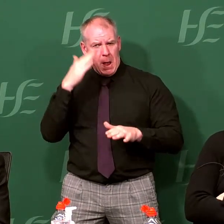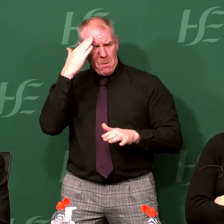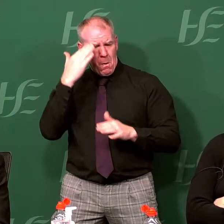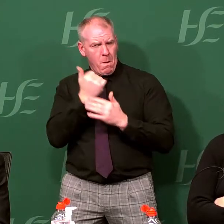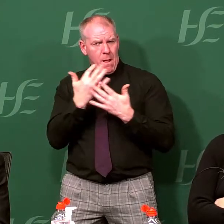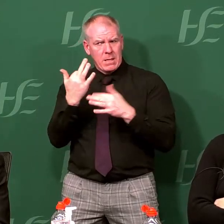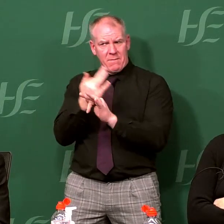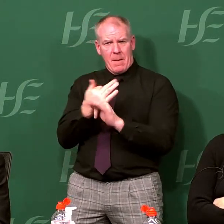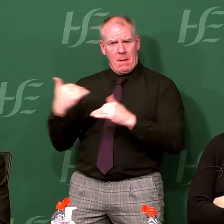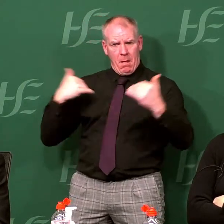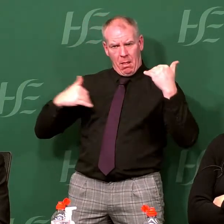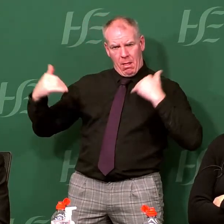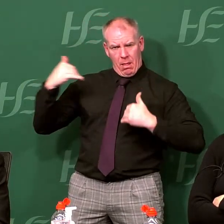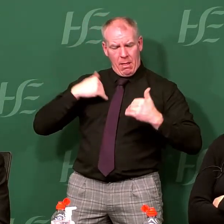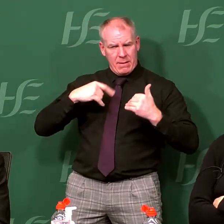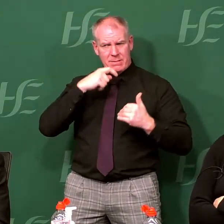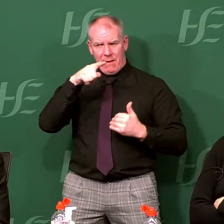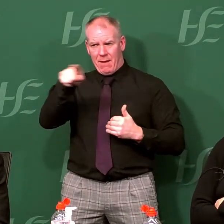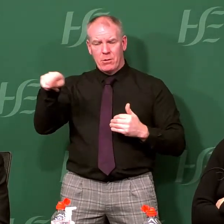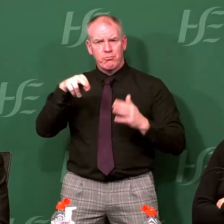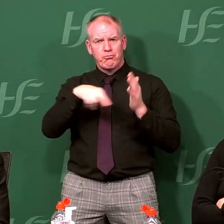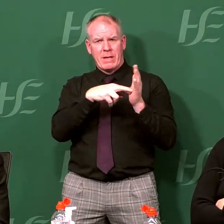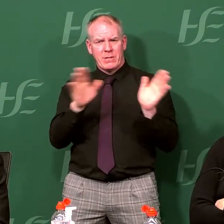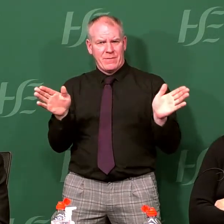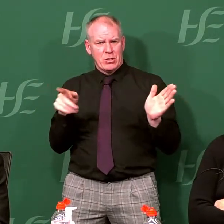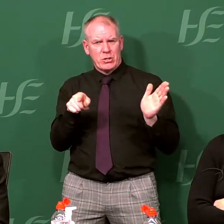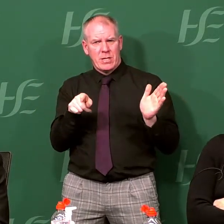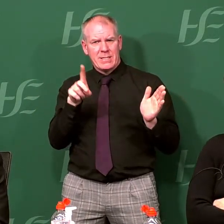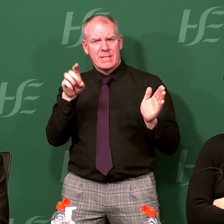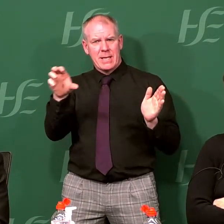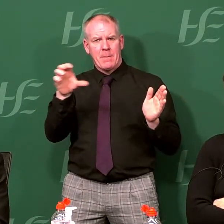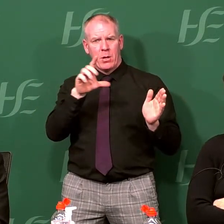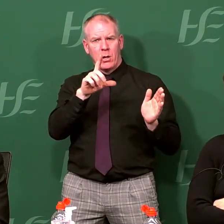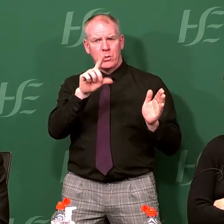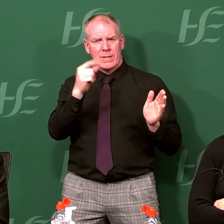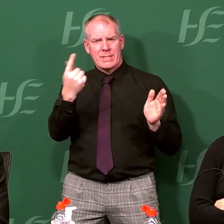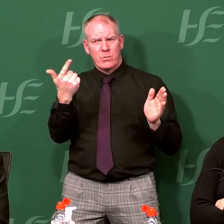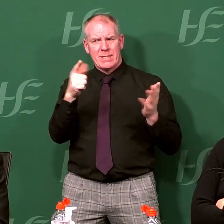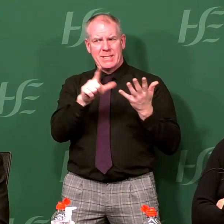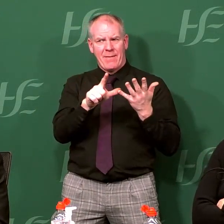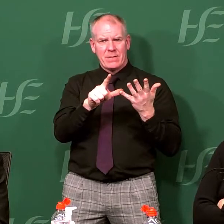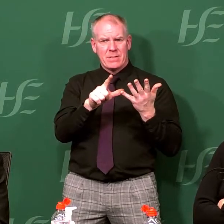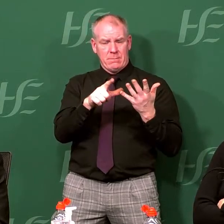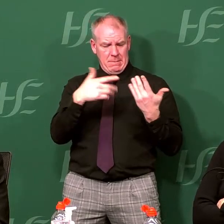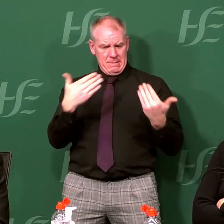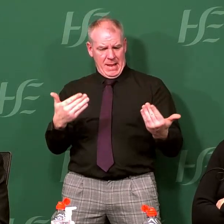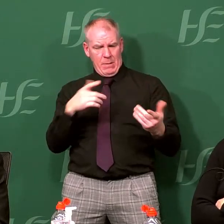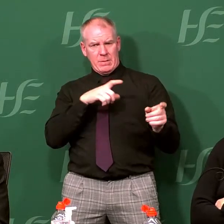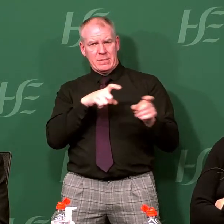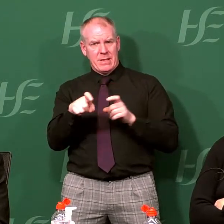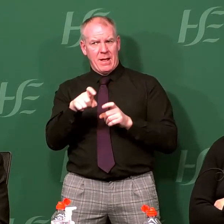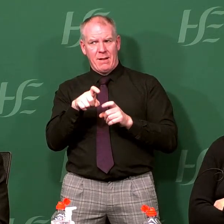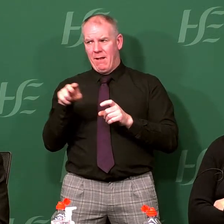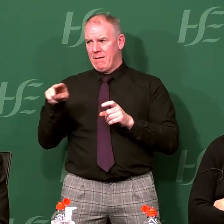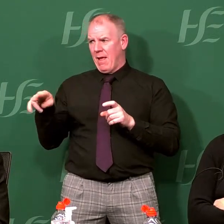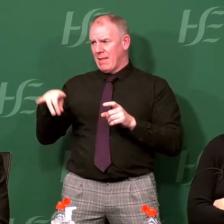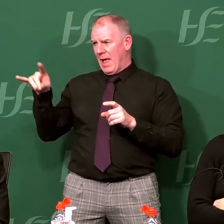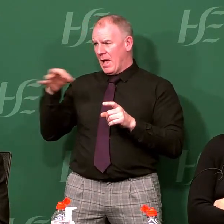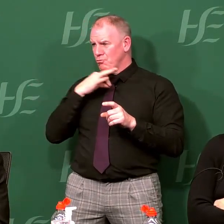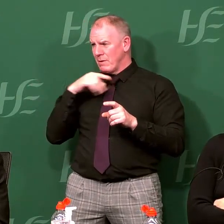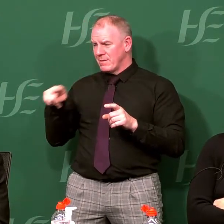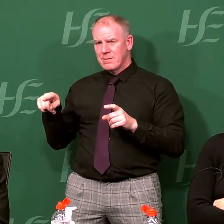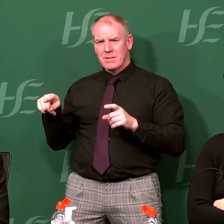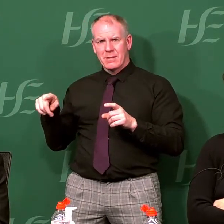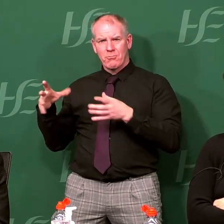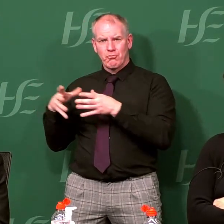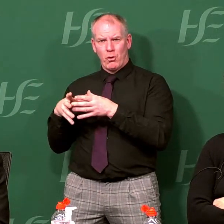lot of families contacting us saying they registered on December 27th and now sort of not high-risk kids in their